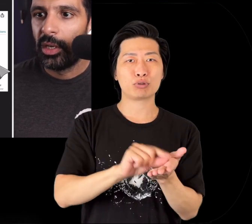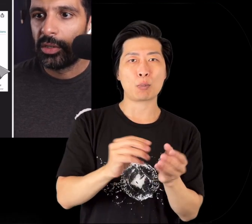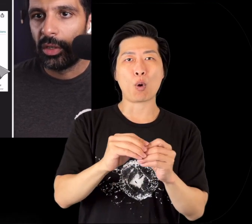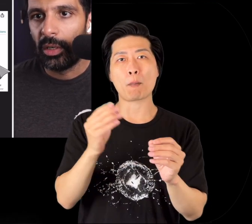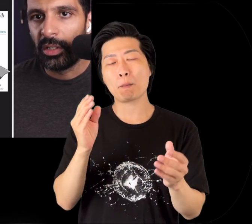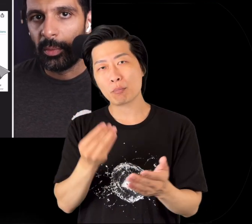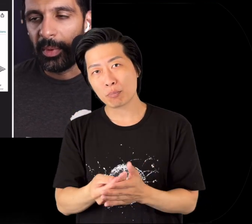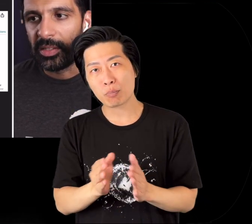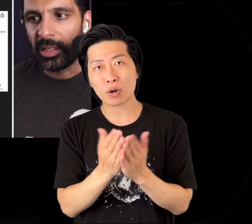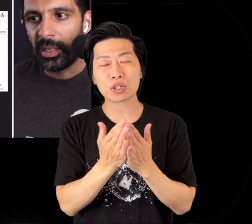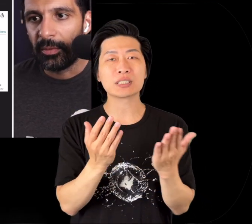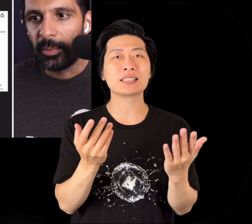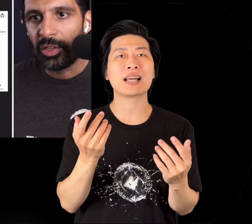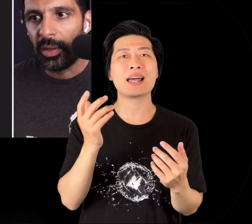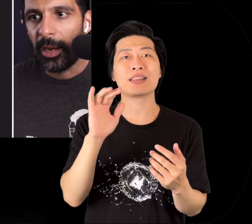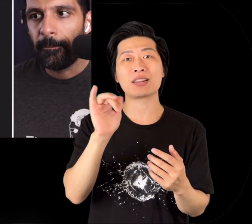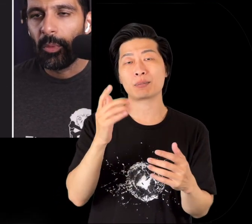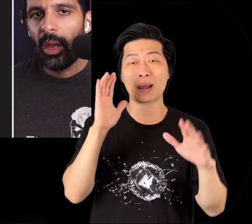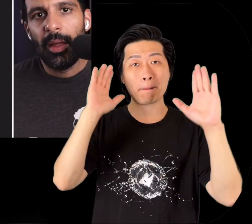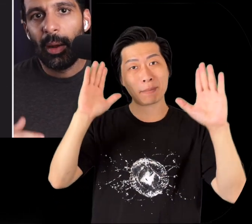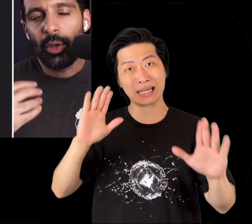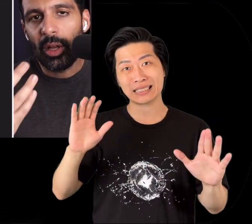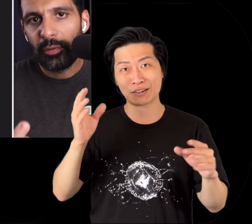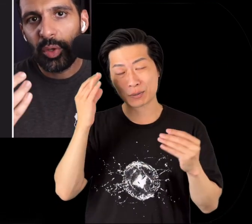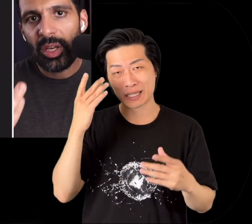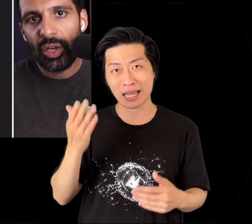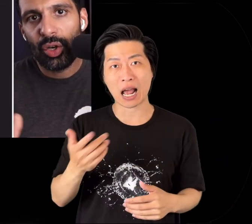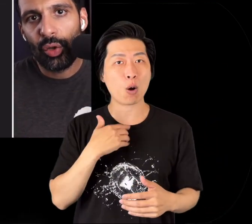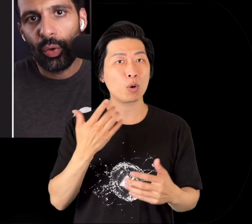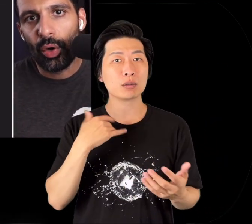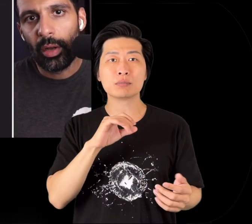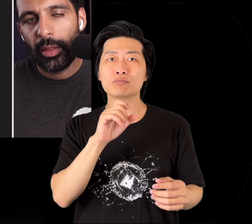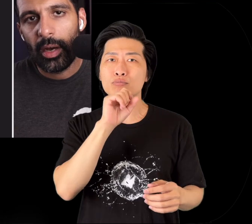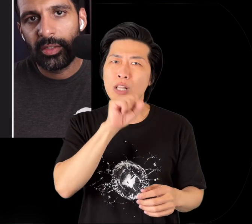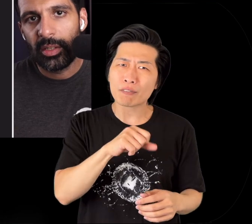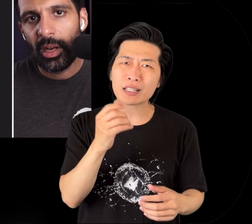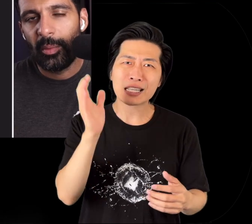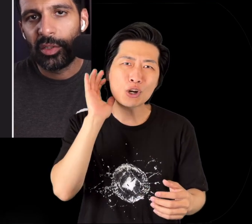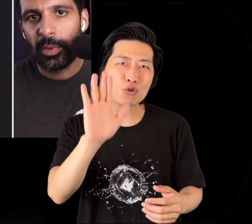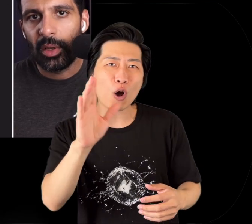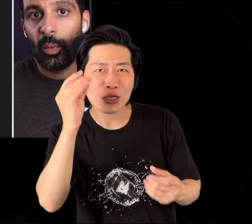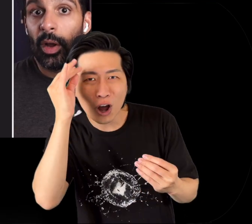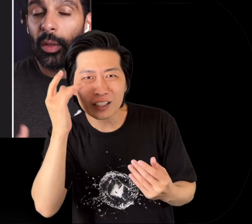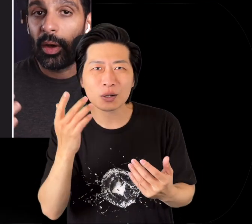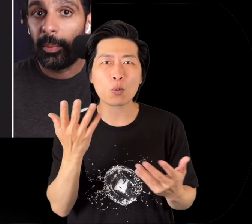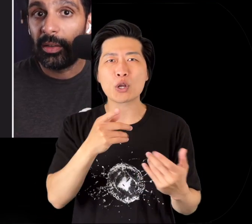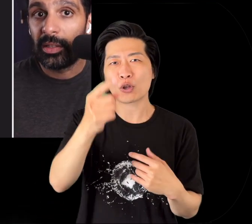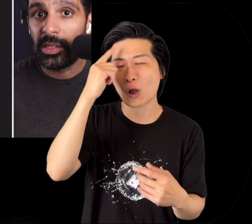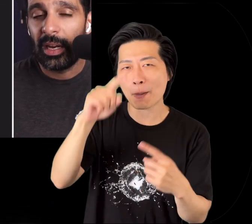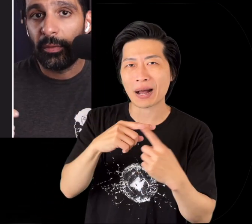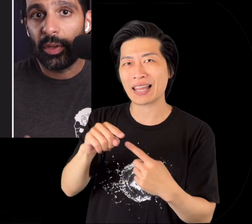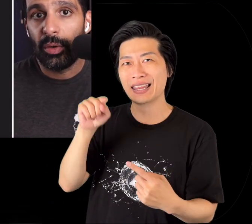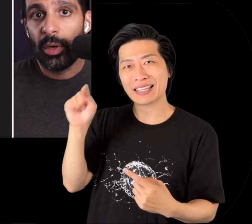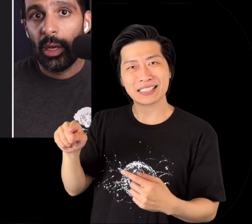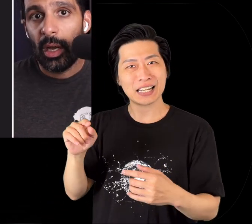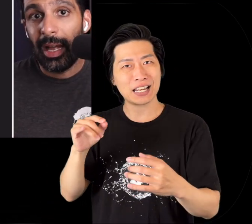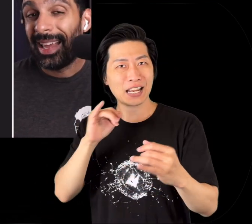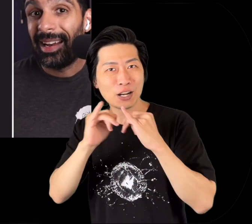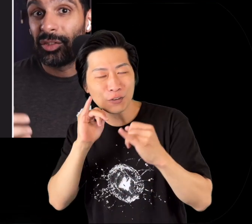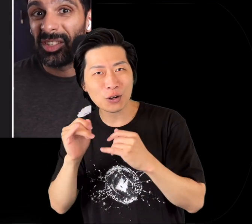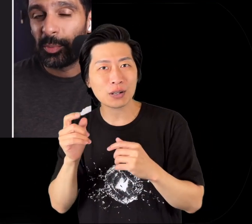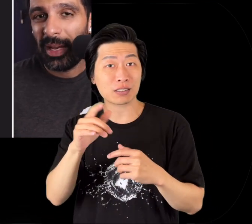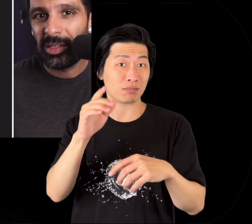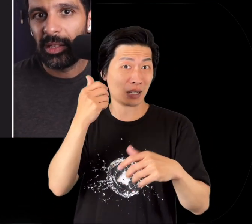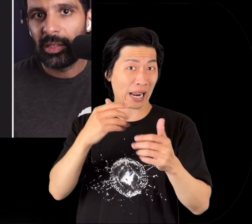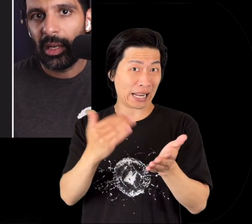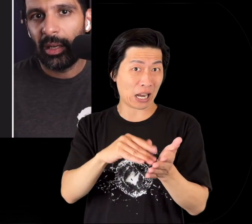books. So some amazing information there. And then I would love to hear your thoughts in the comments below, what you thought about this interview. Again,